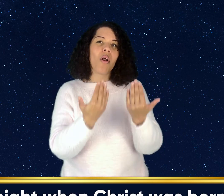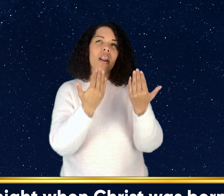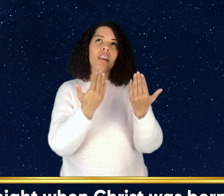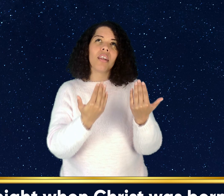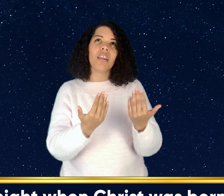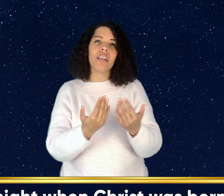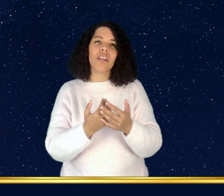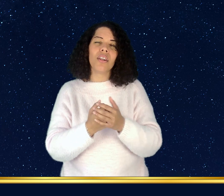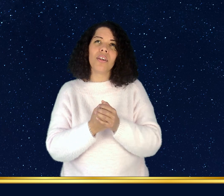born,